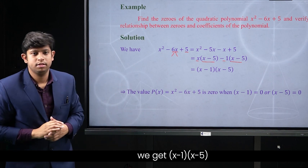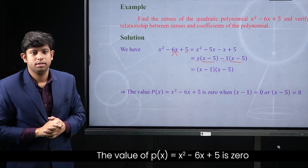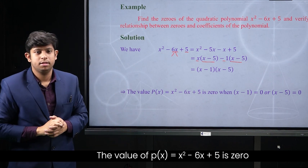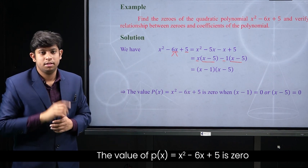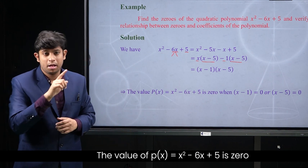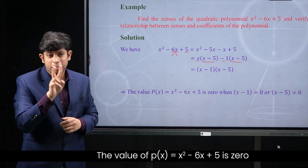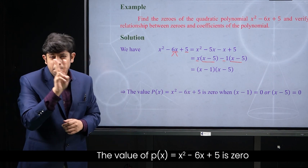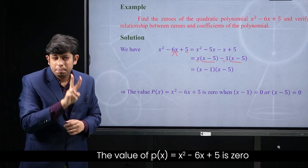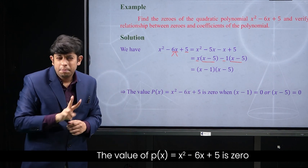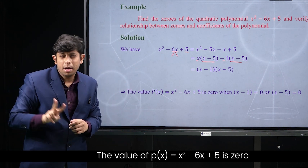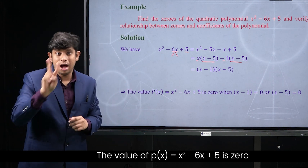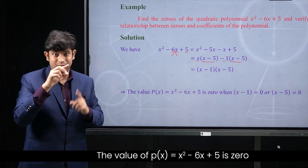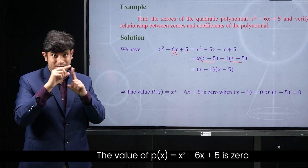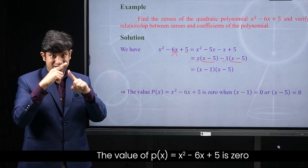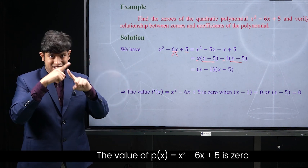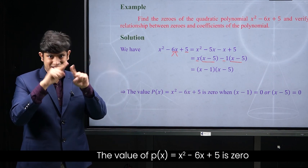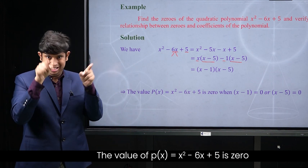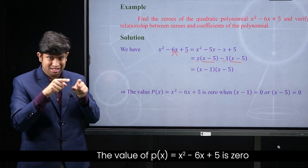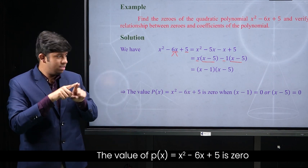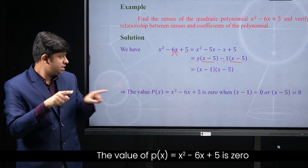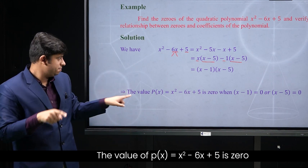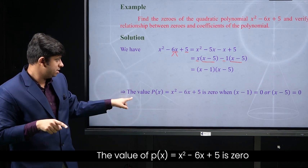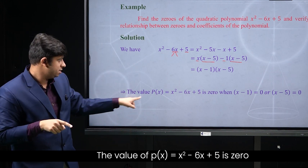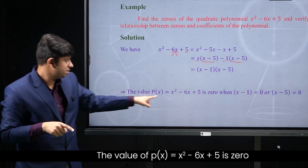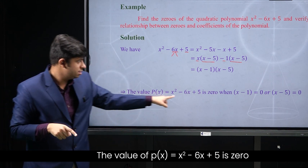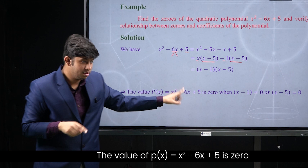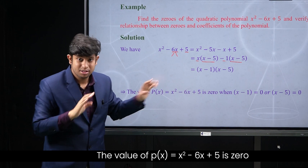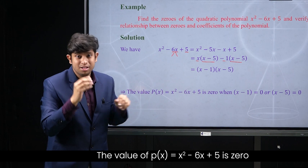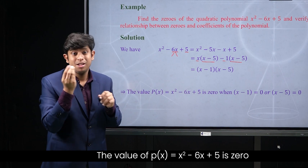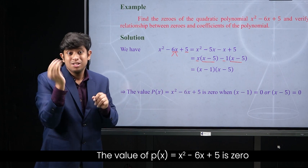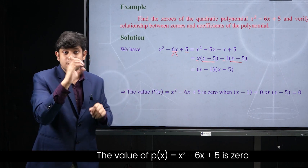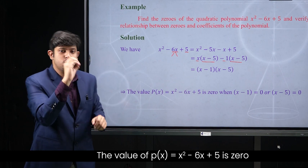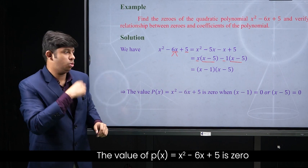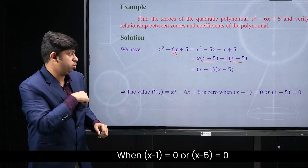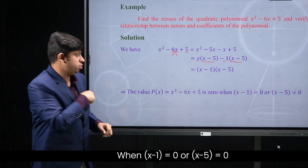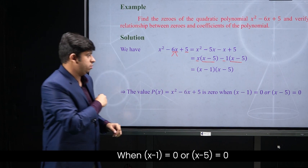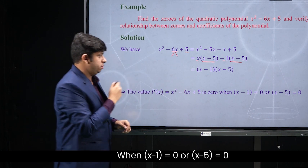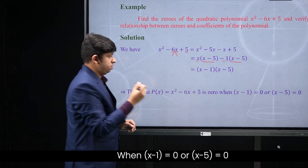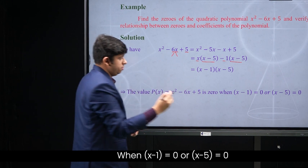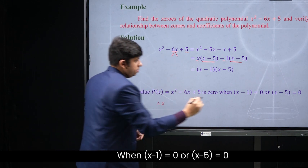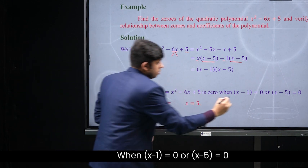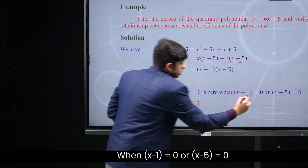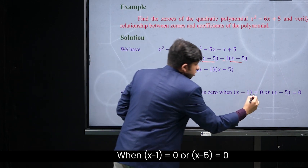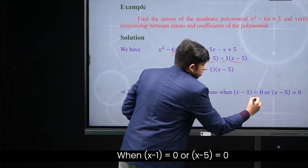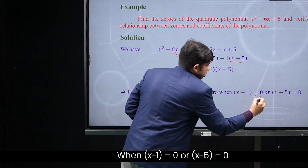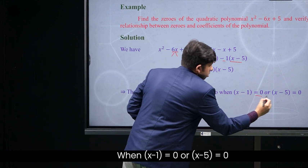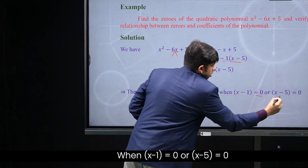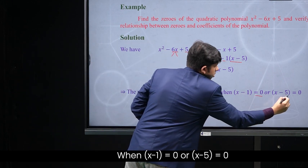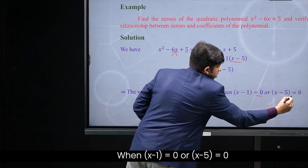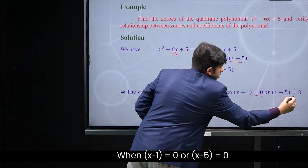The value of p of x is equal to x square minus 6x plus 5 is 0 when x minus 1 is equal to 0 or x minus